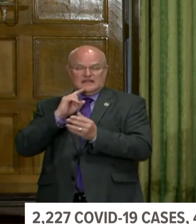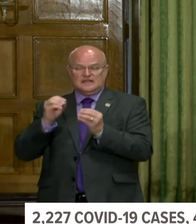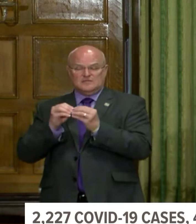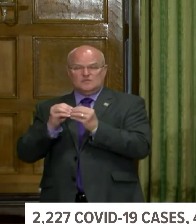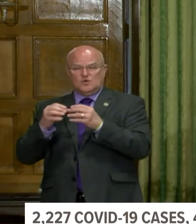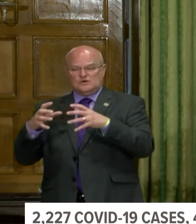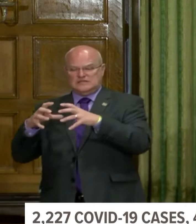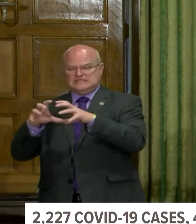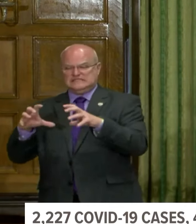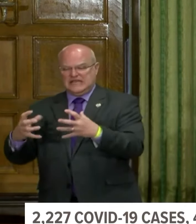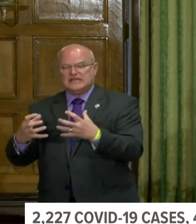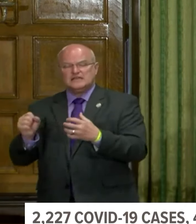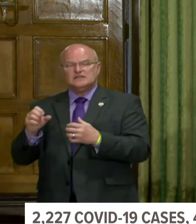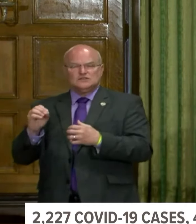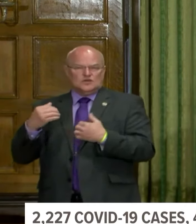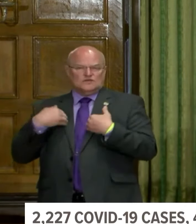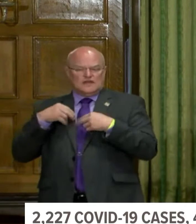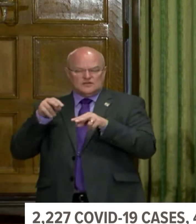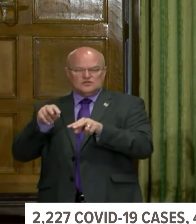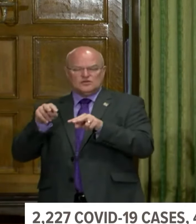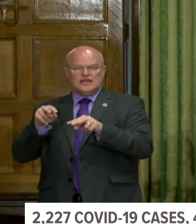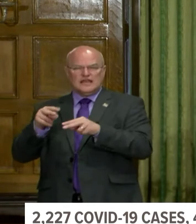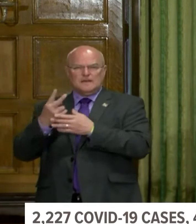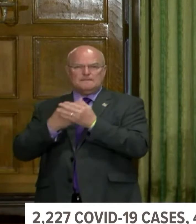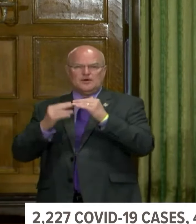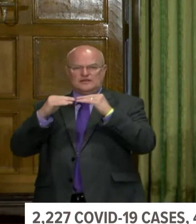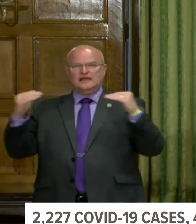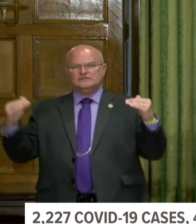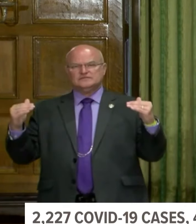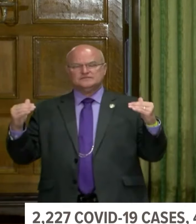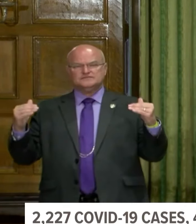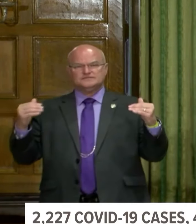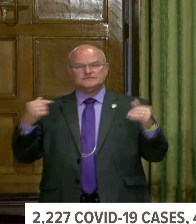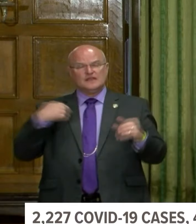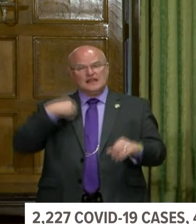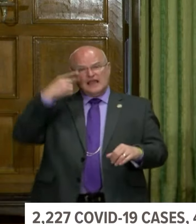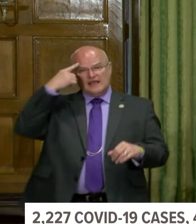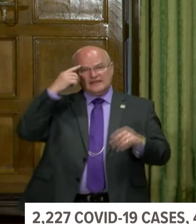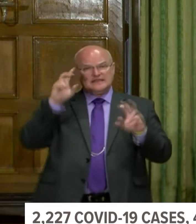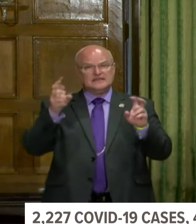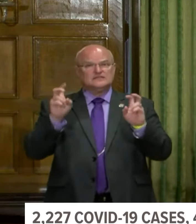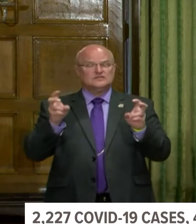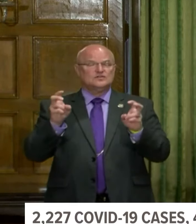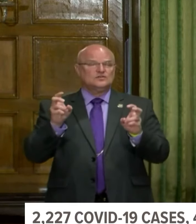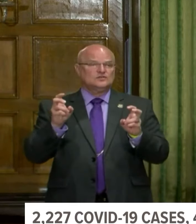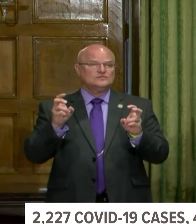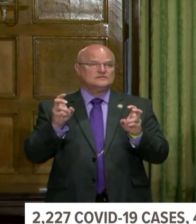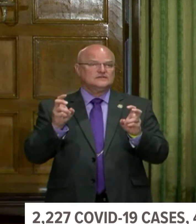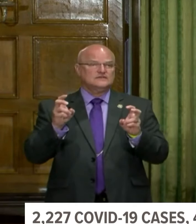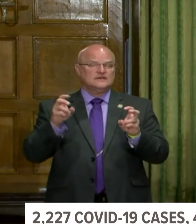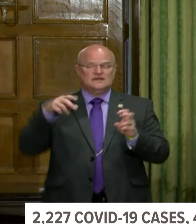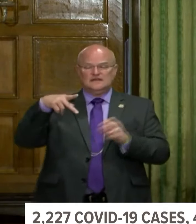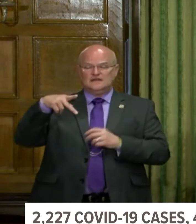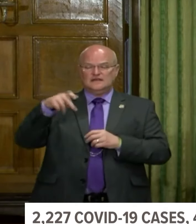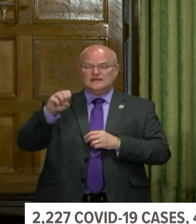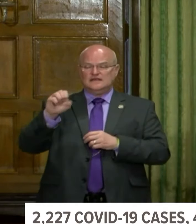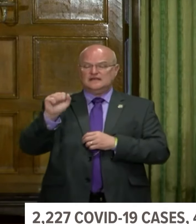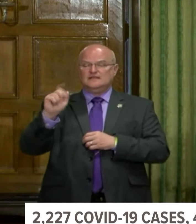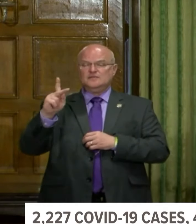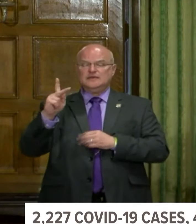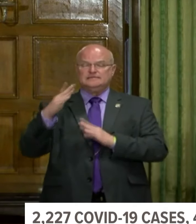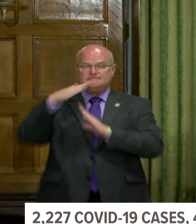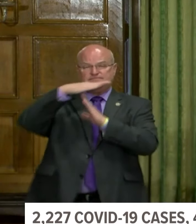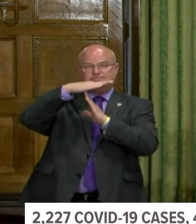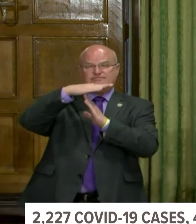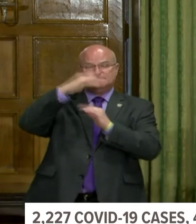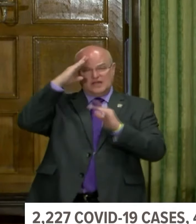more contained. And so you've got to look at it at both levels. I think in terms of the peak, again, I just